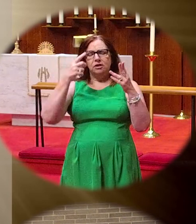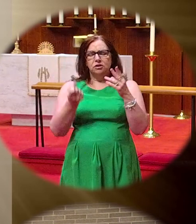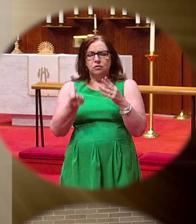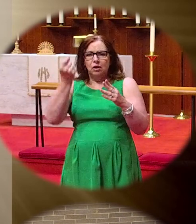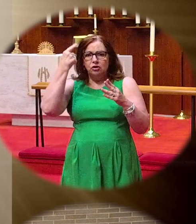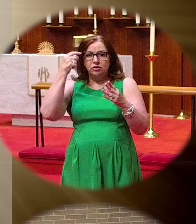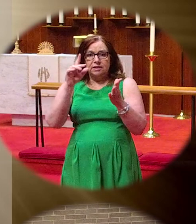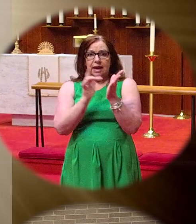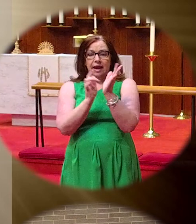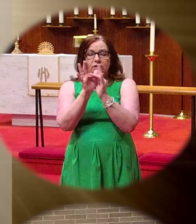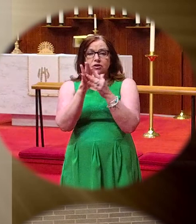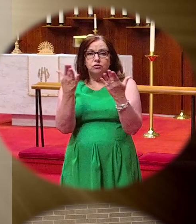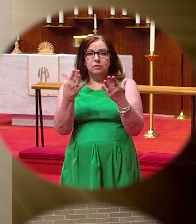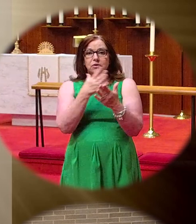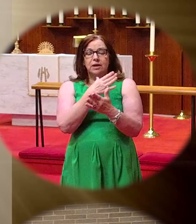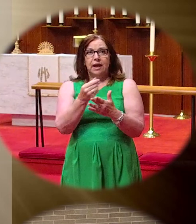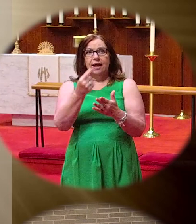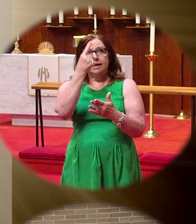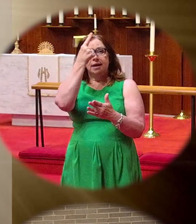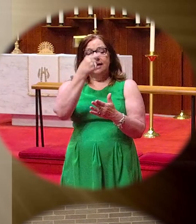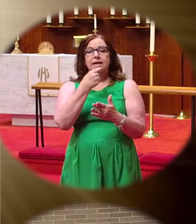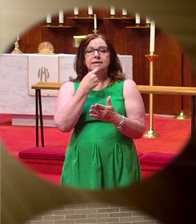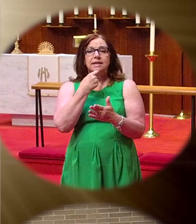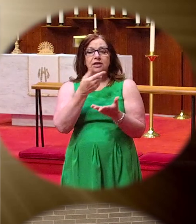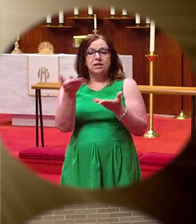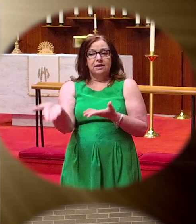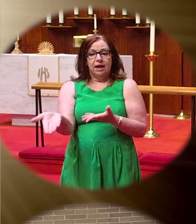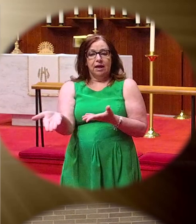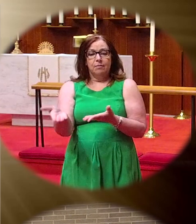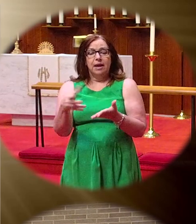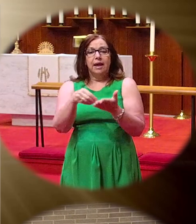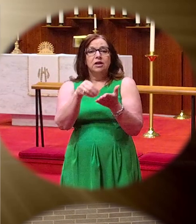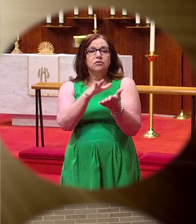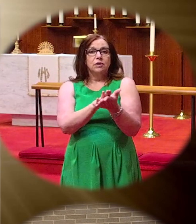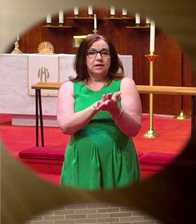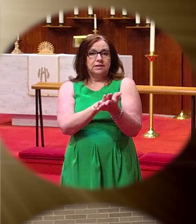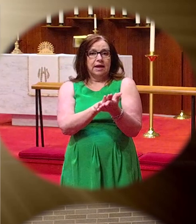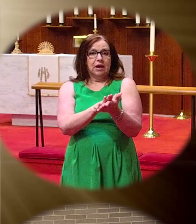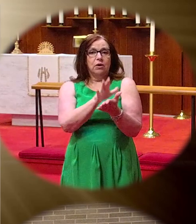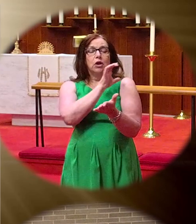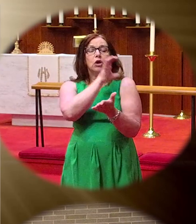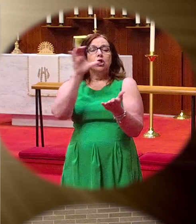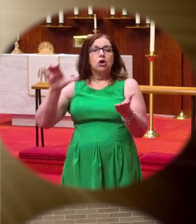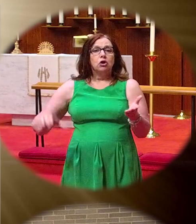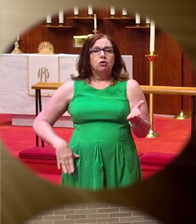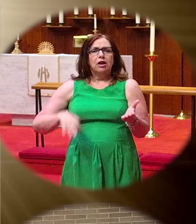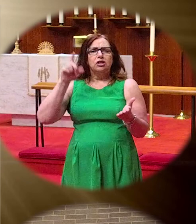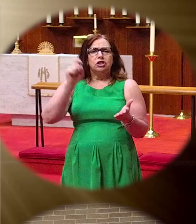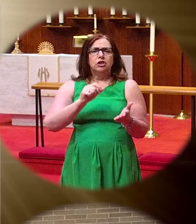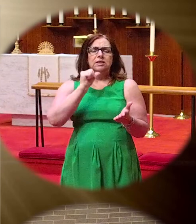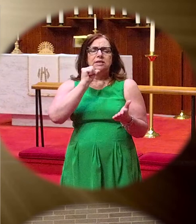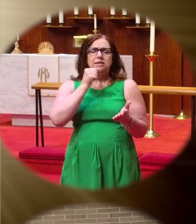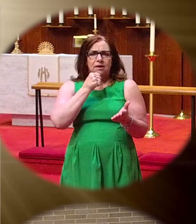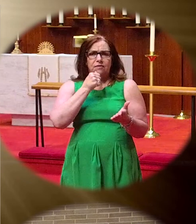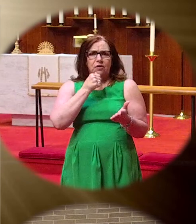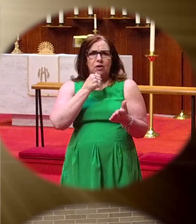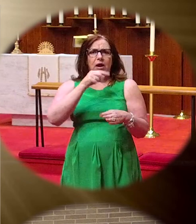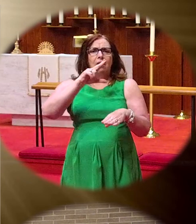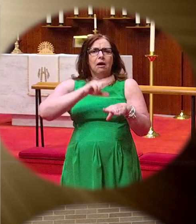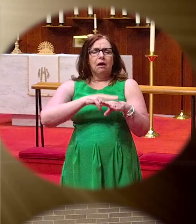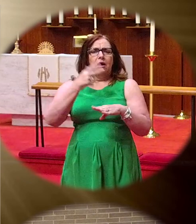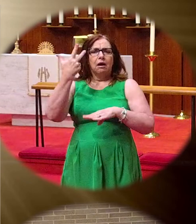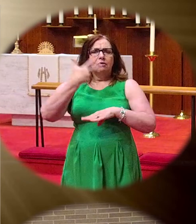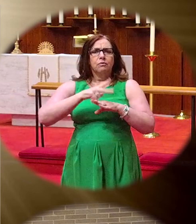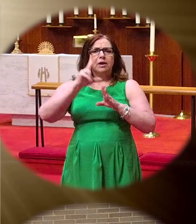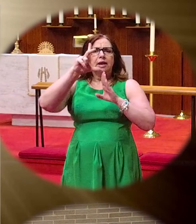scriptures and said to them, thus it is written that the Christ should suffer and on the third